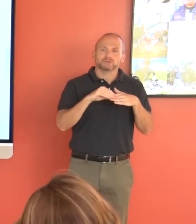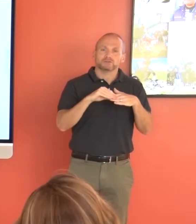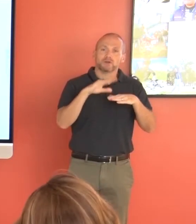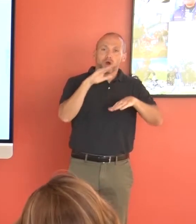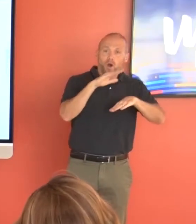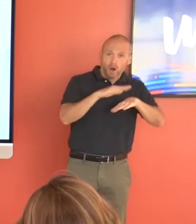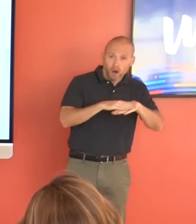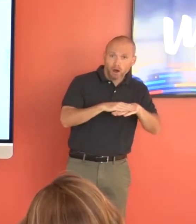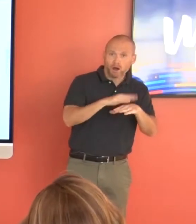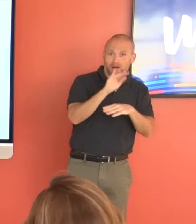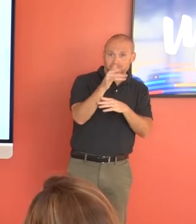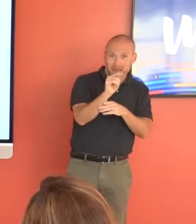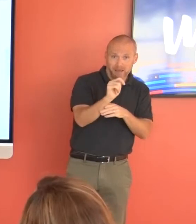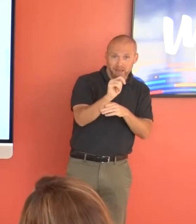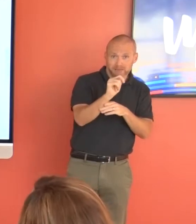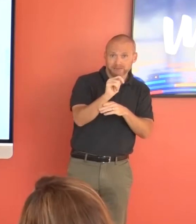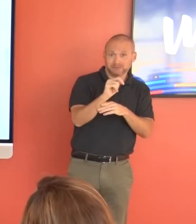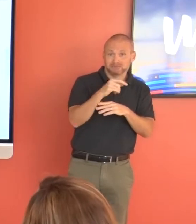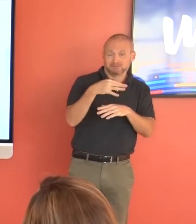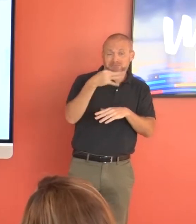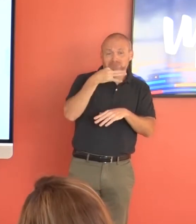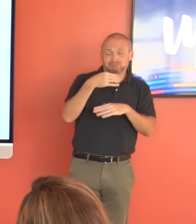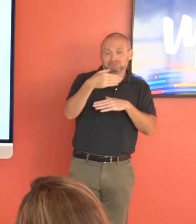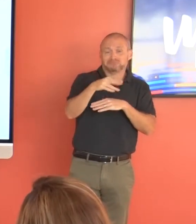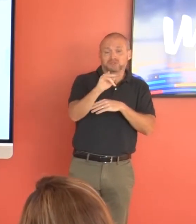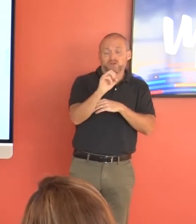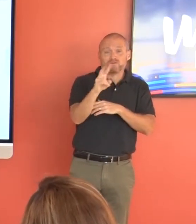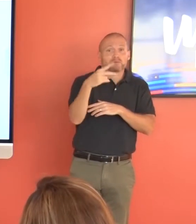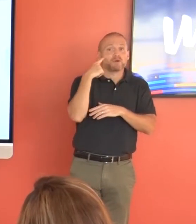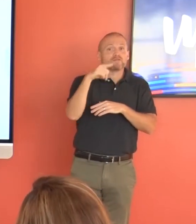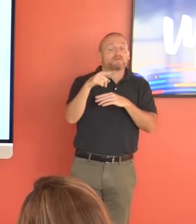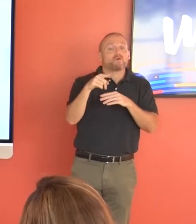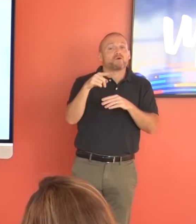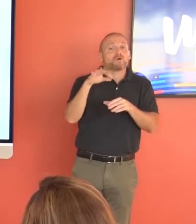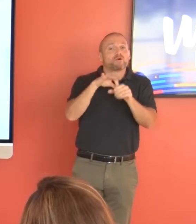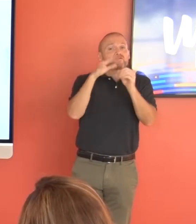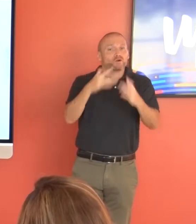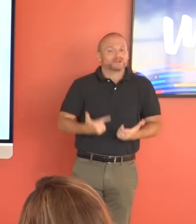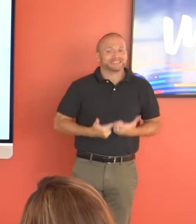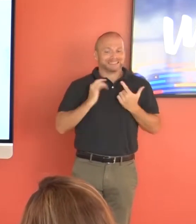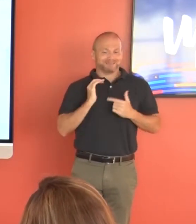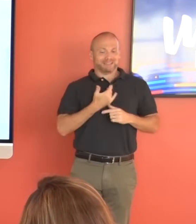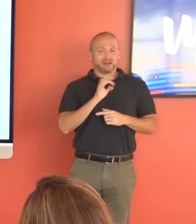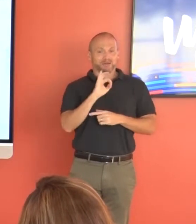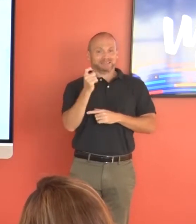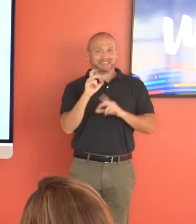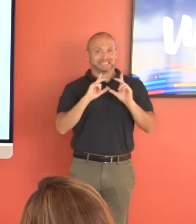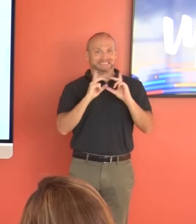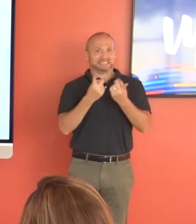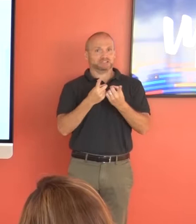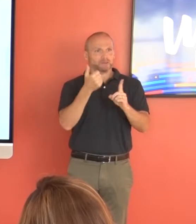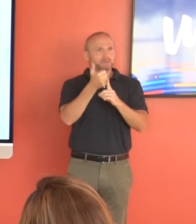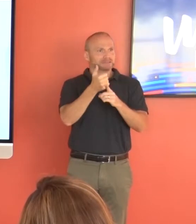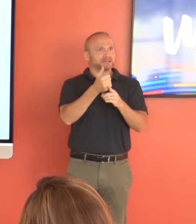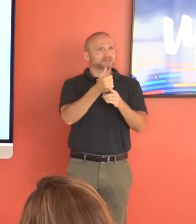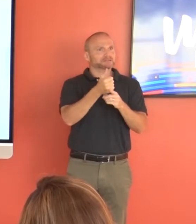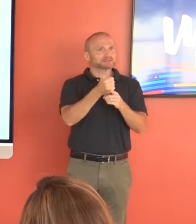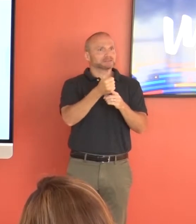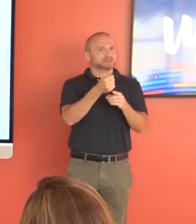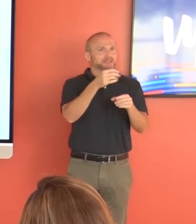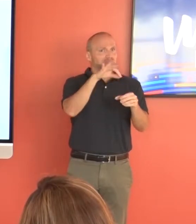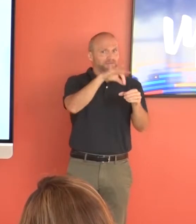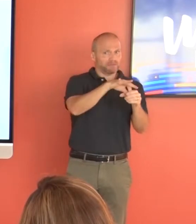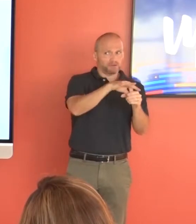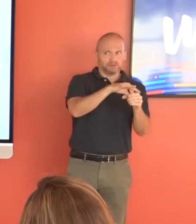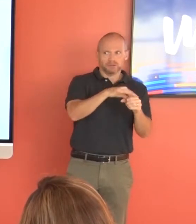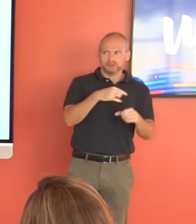ballot in November for the voters in our taxing district to vote on. And that is, did I do